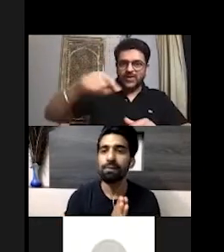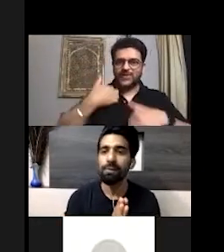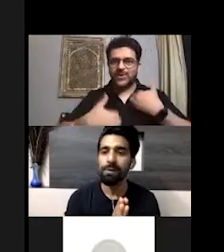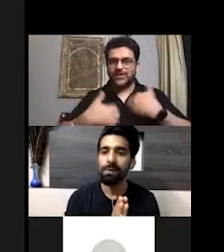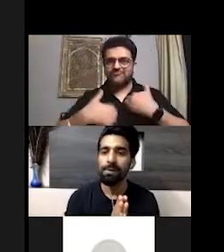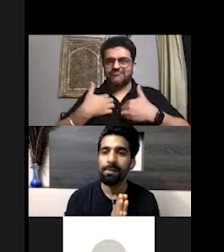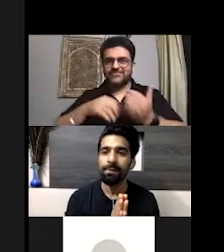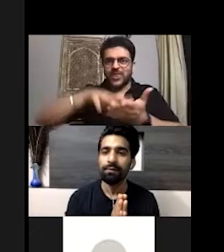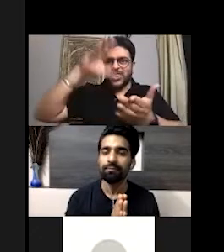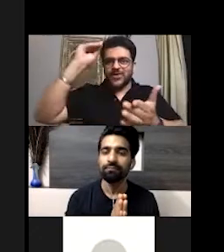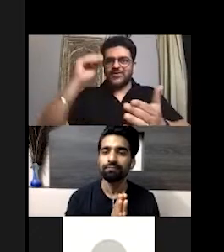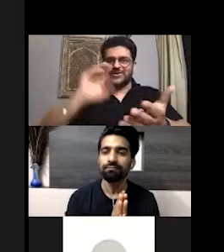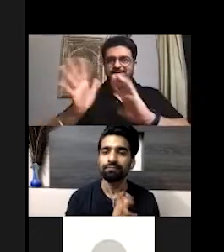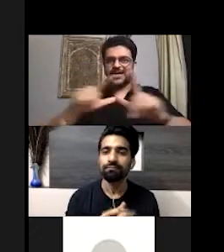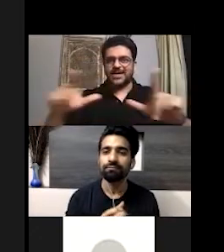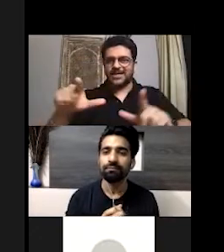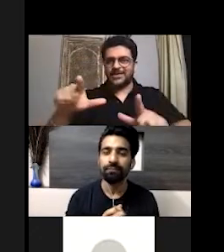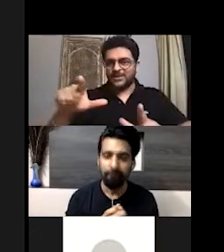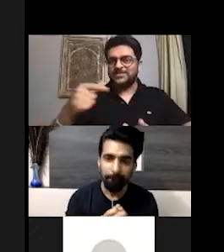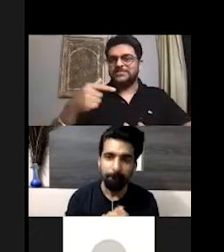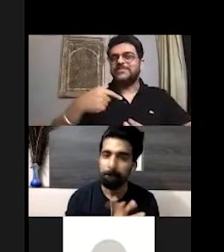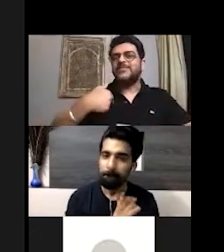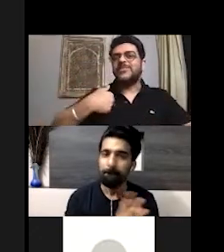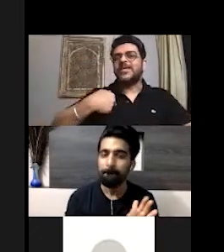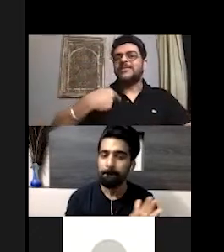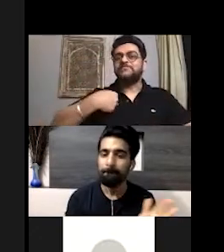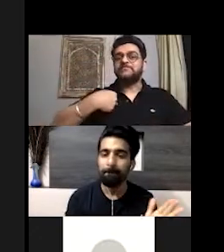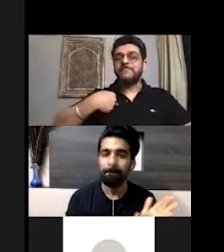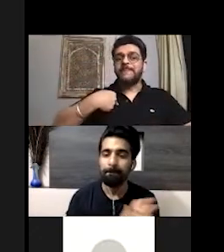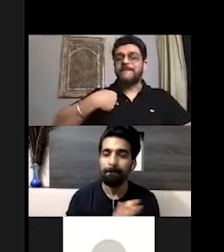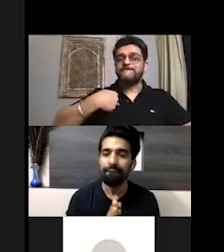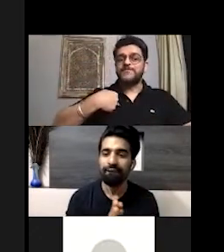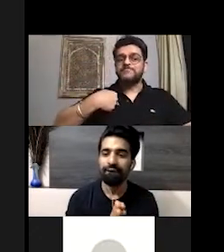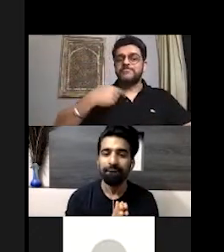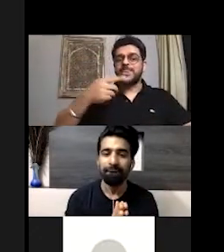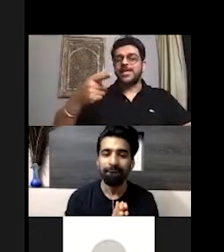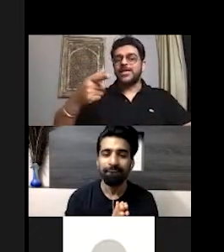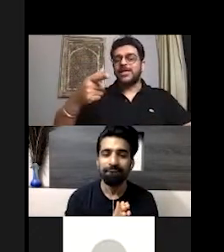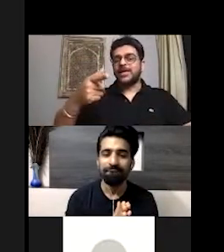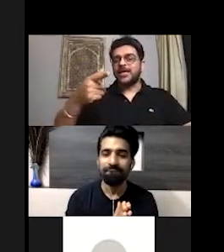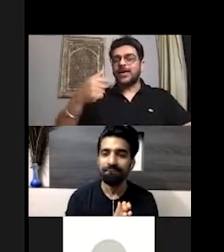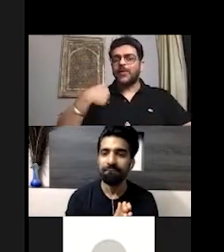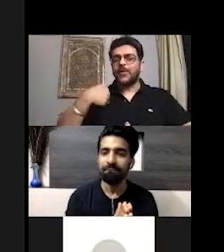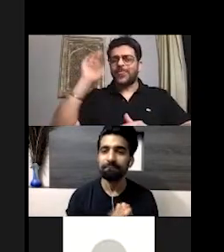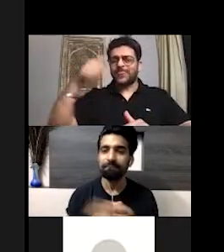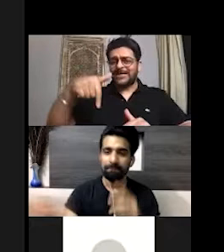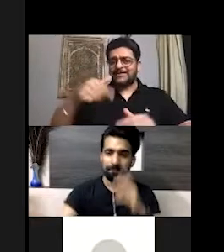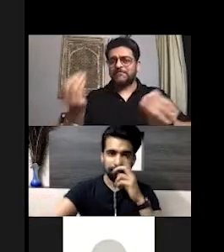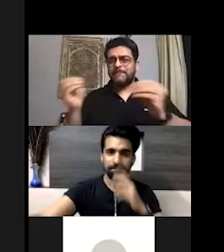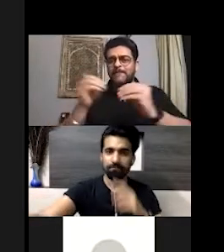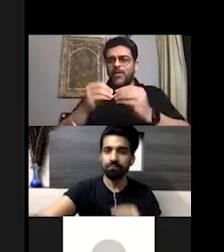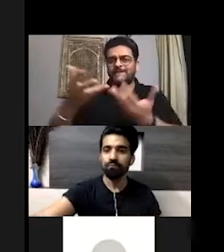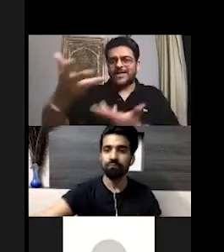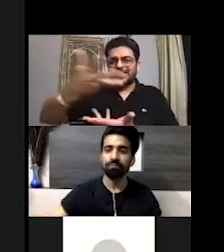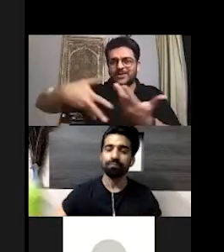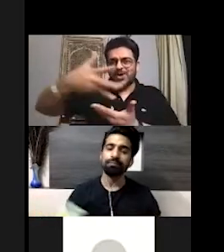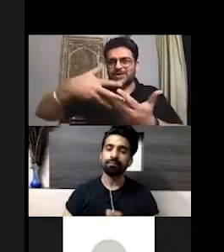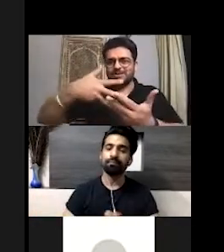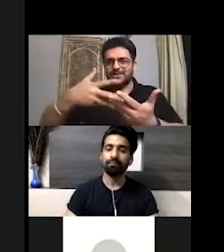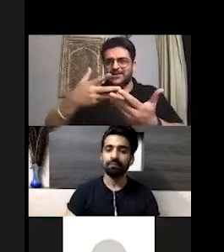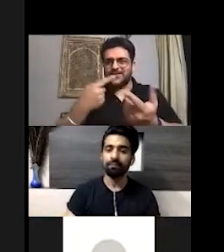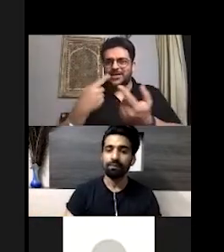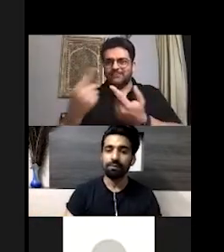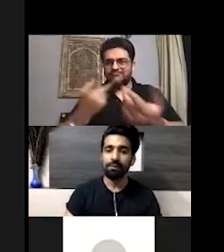to spread the awareness about the Indian Sign Language. And I'm so glad that a lot of people have joined today to learn about Indian Sign